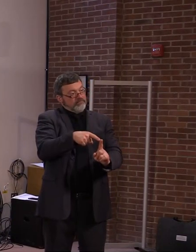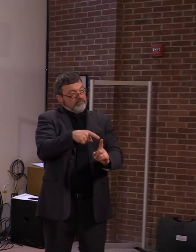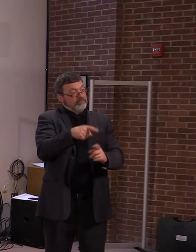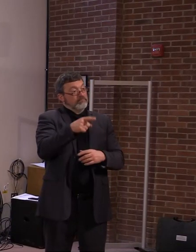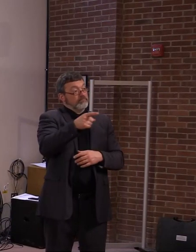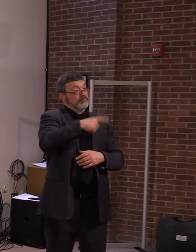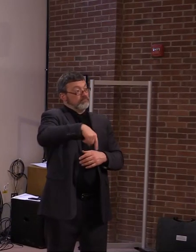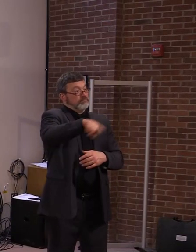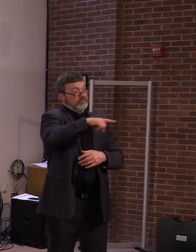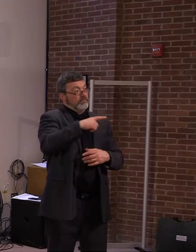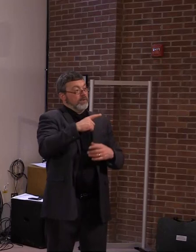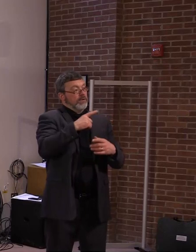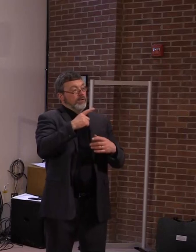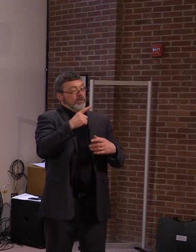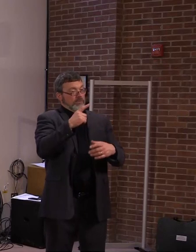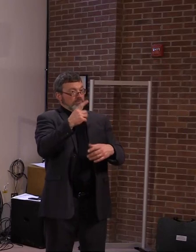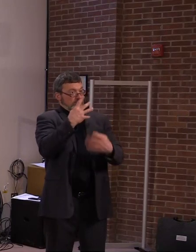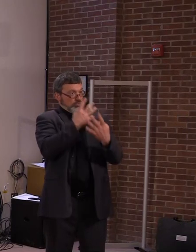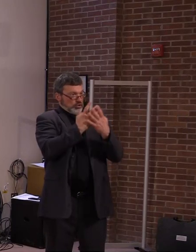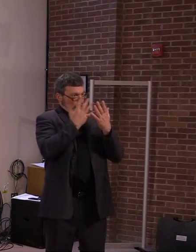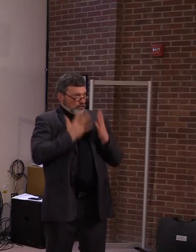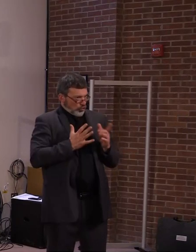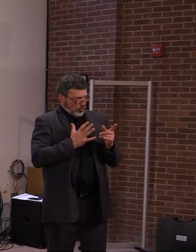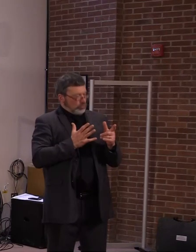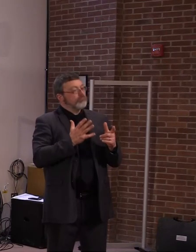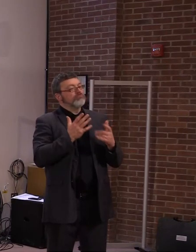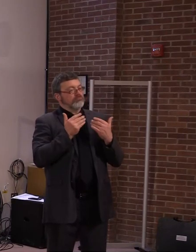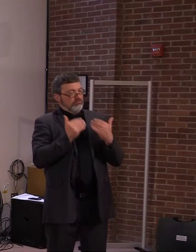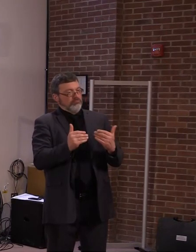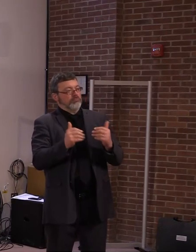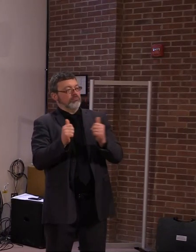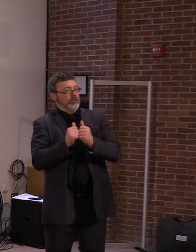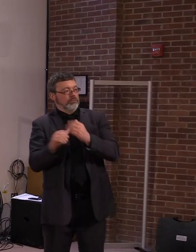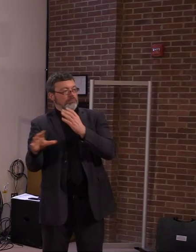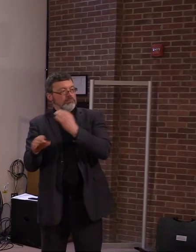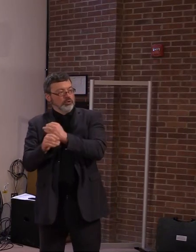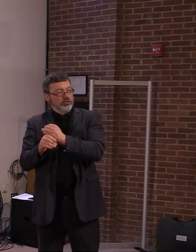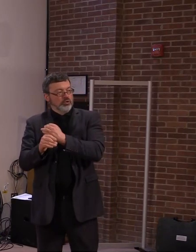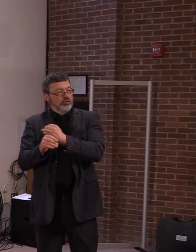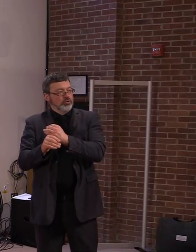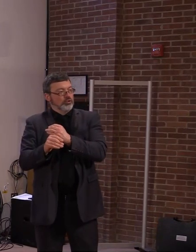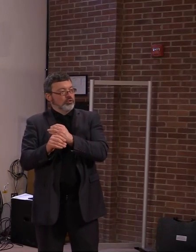their boosters. There's materials on their tablets, a message